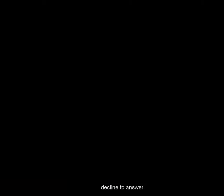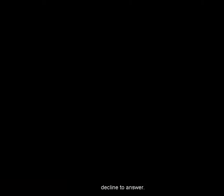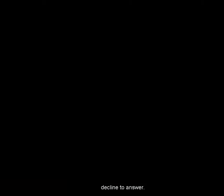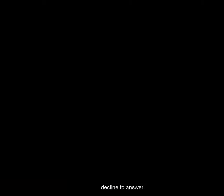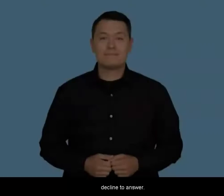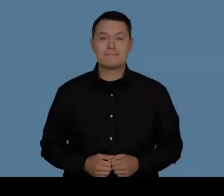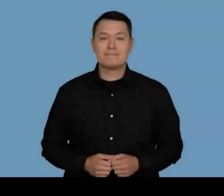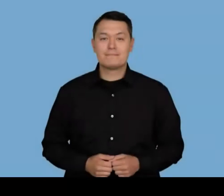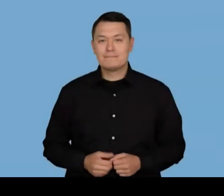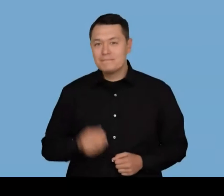to answer.